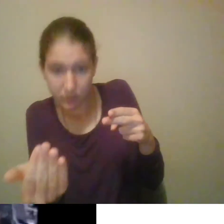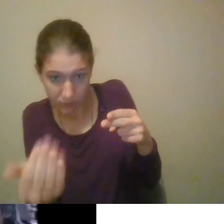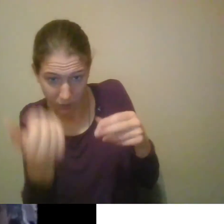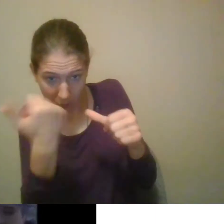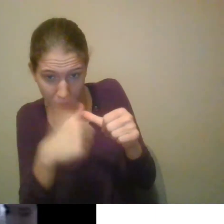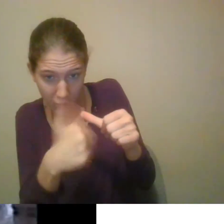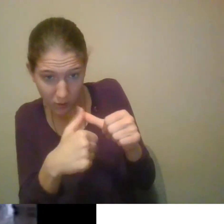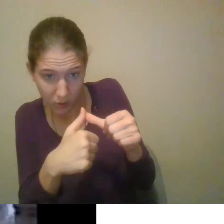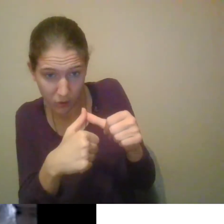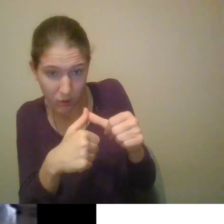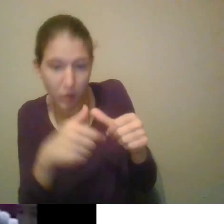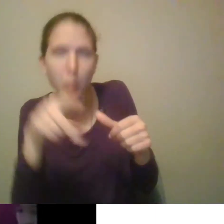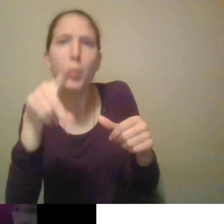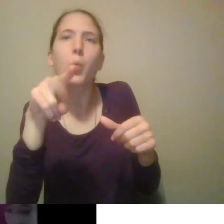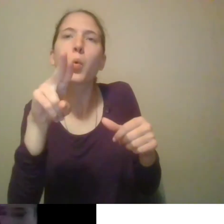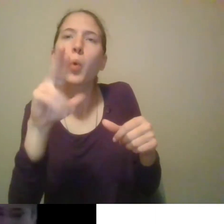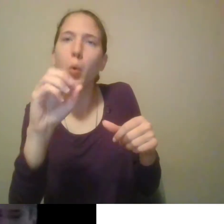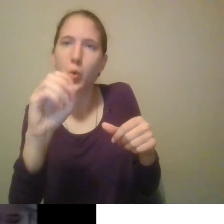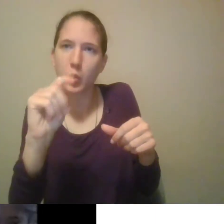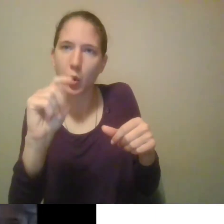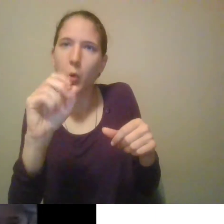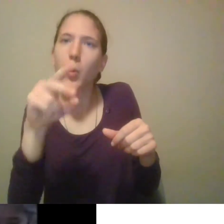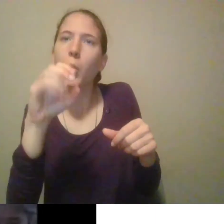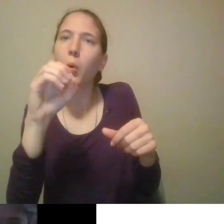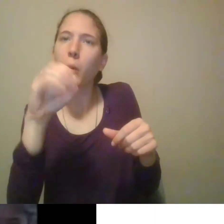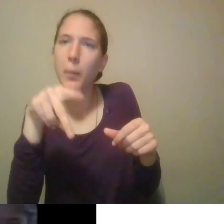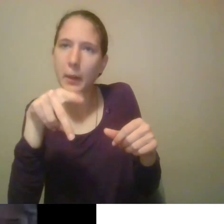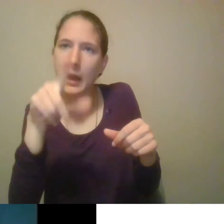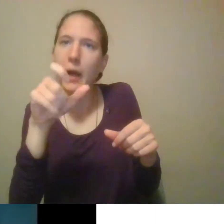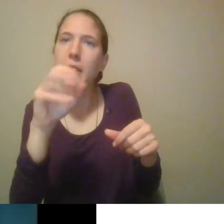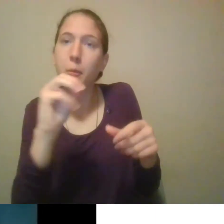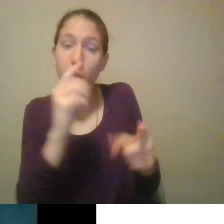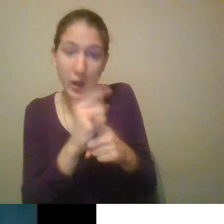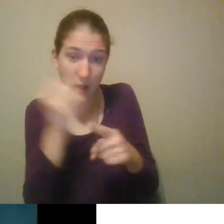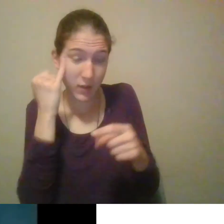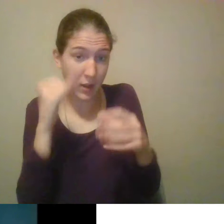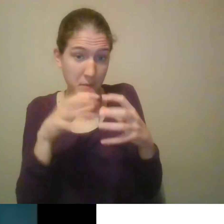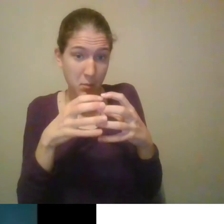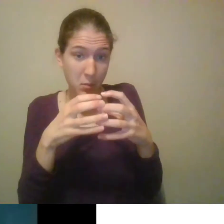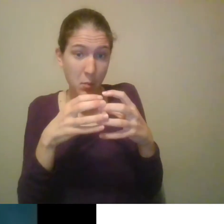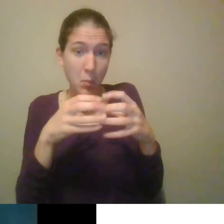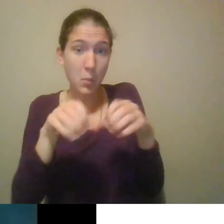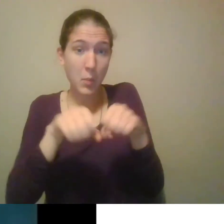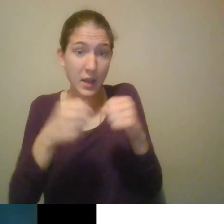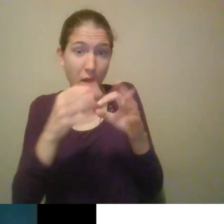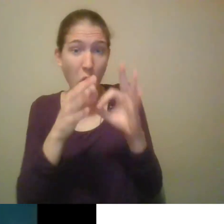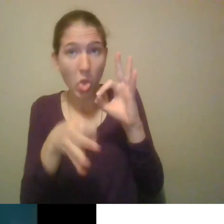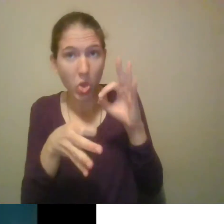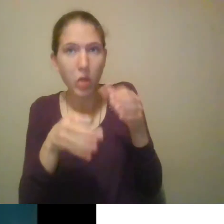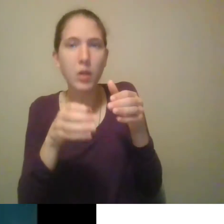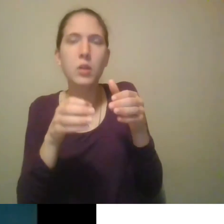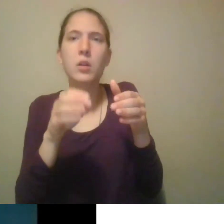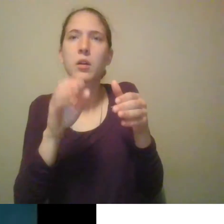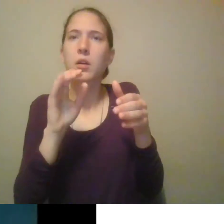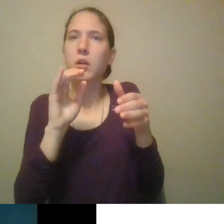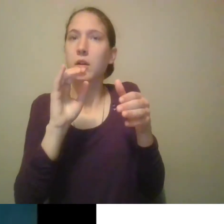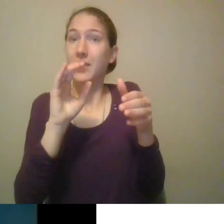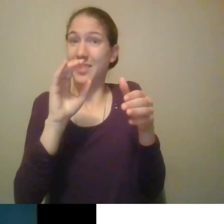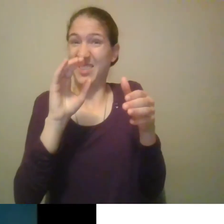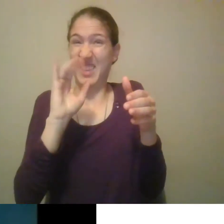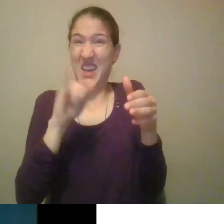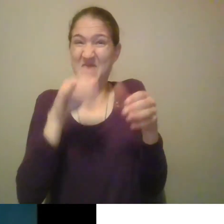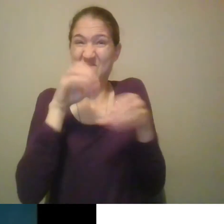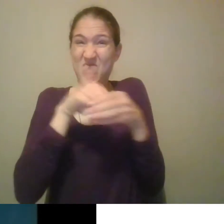Justin. That protoplasm, if the cell membrane breaks, that protoplasm can leak out. All right, and the cell is in